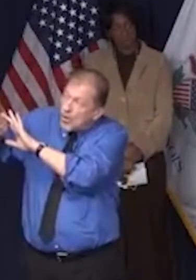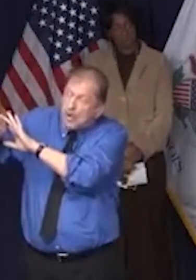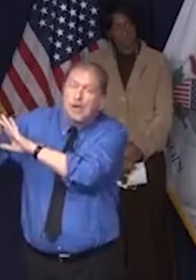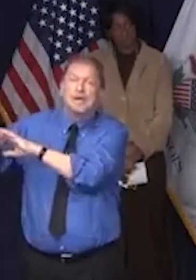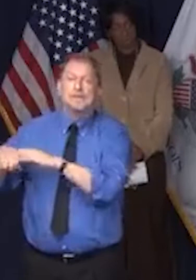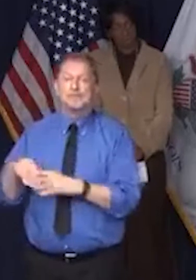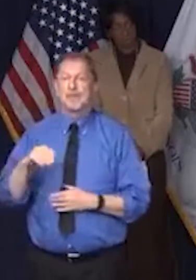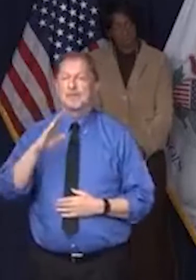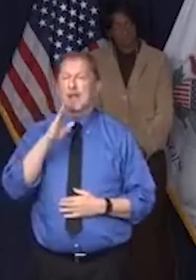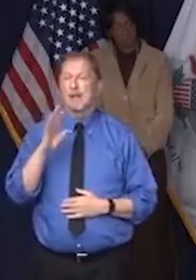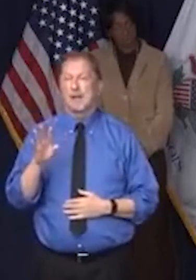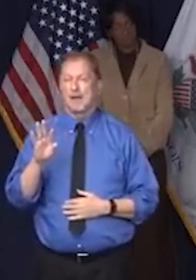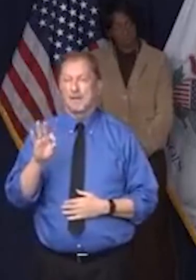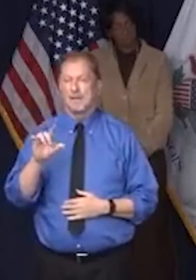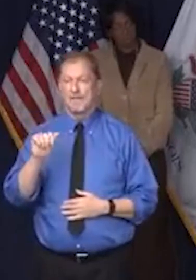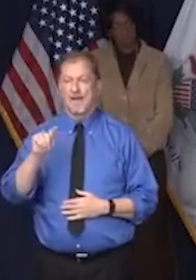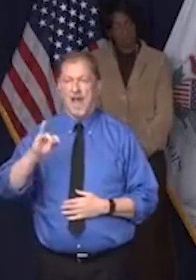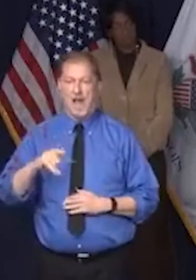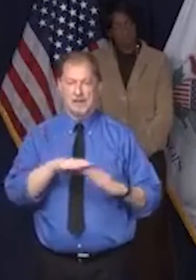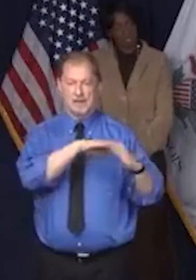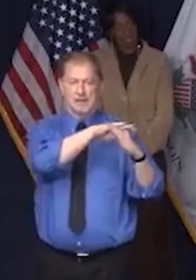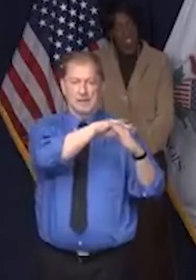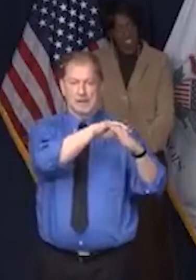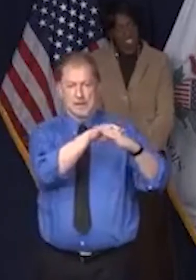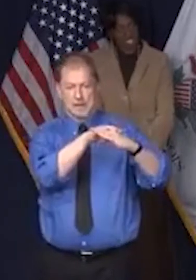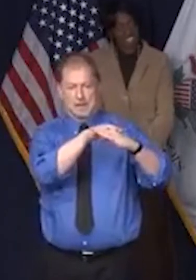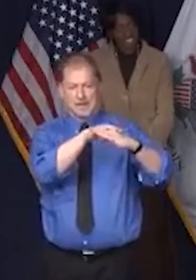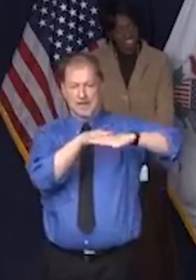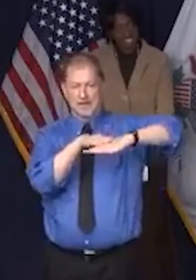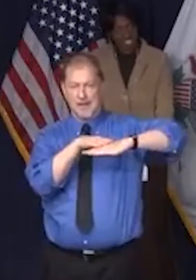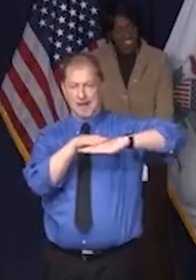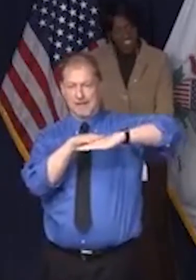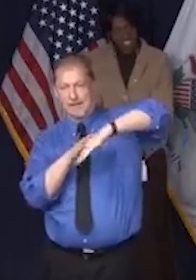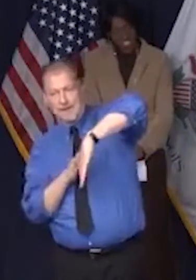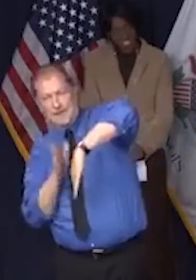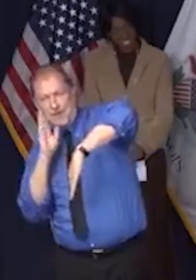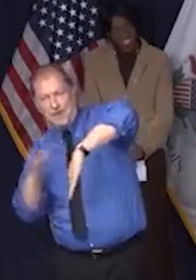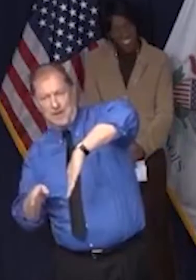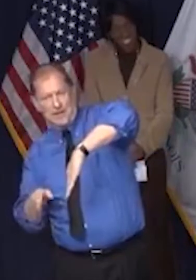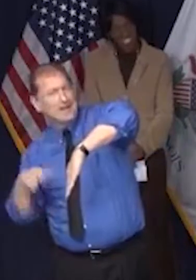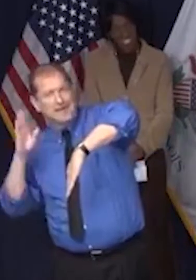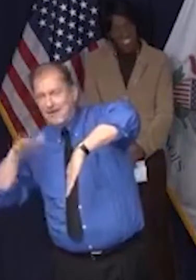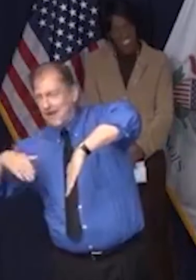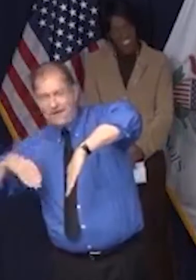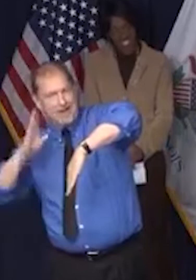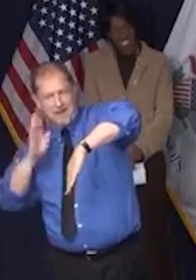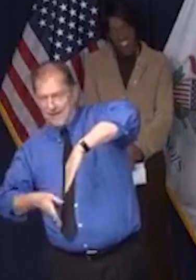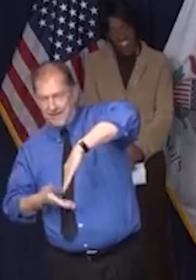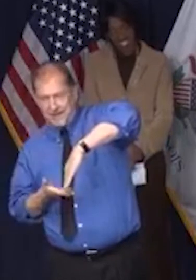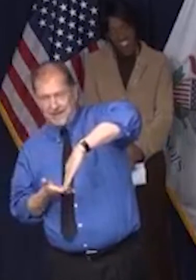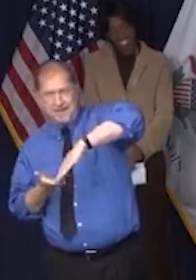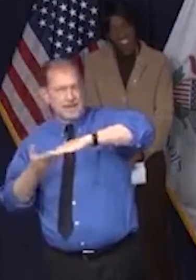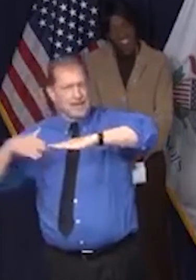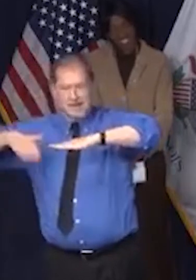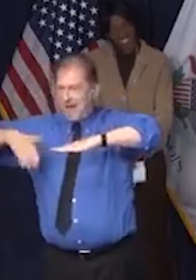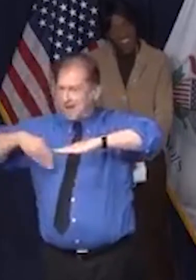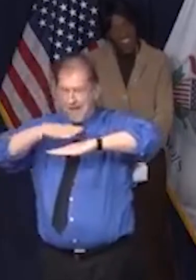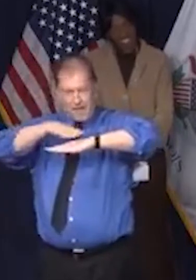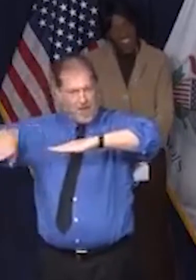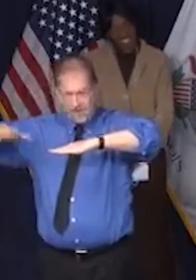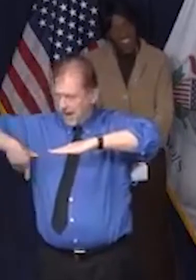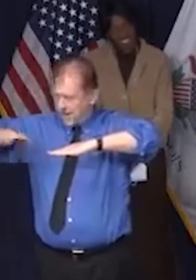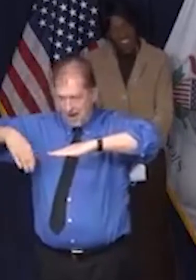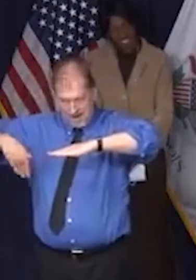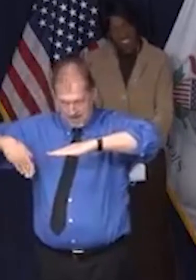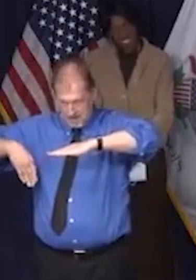about flattening and flat. It's flattening. The curve is bending, but it isn't flat yet. I mean, I would like it to be flat, and